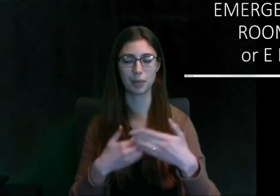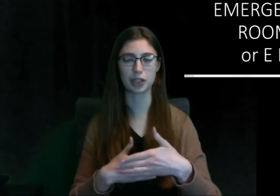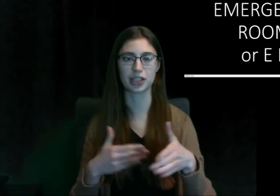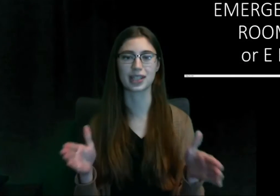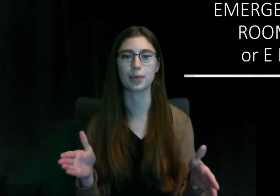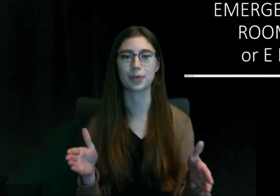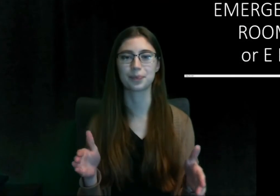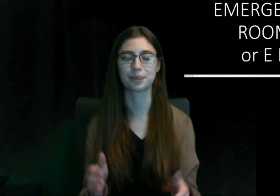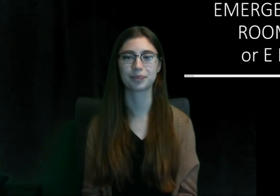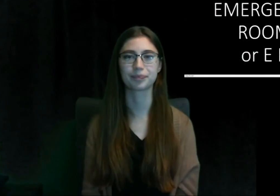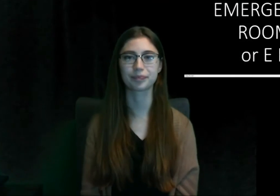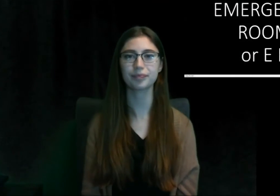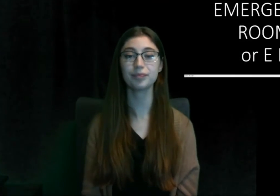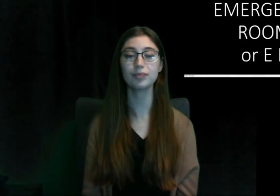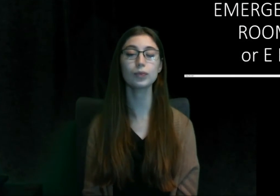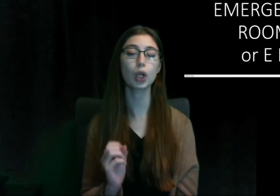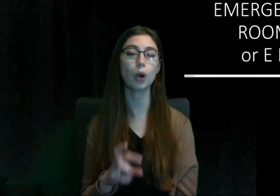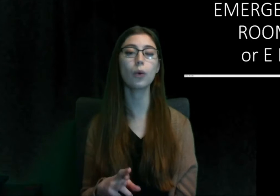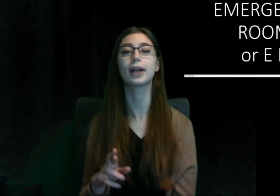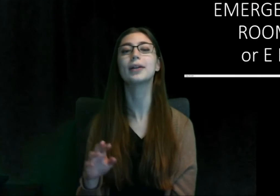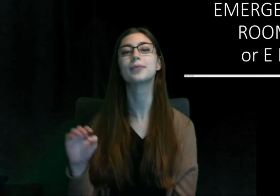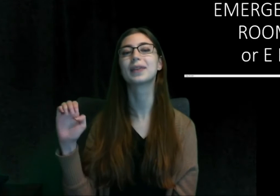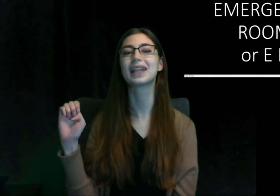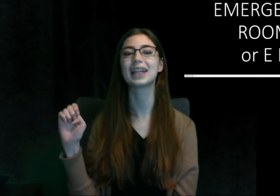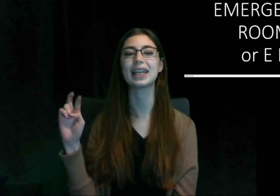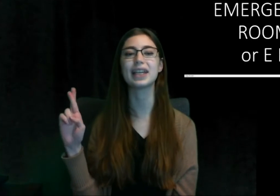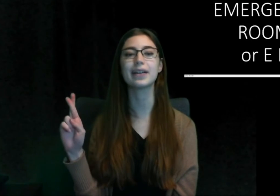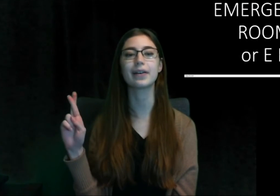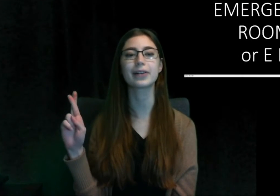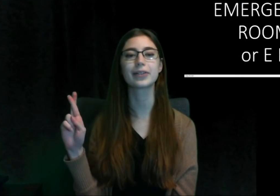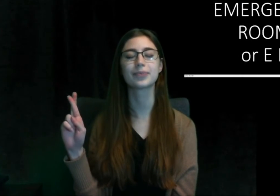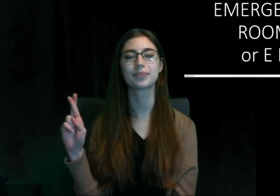emergency room, or ER.